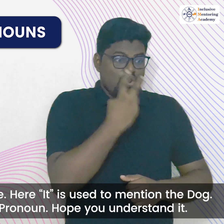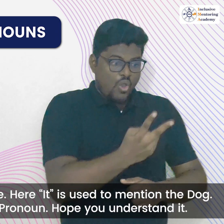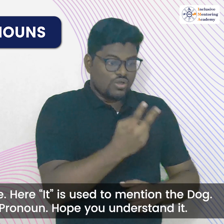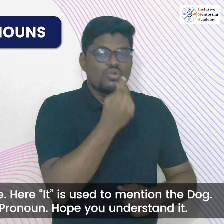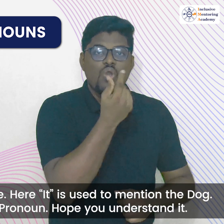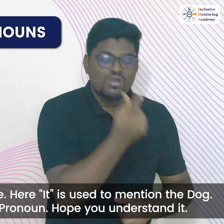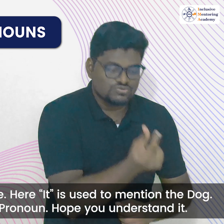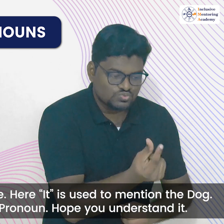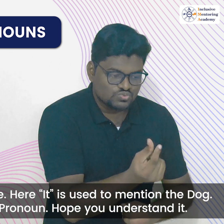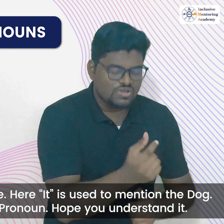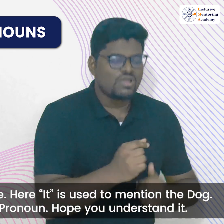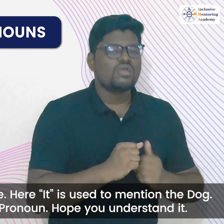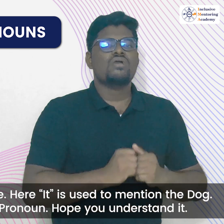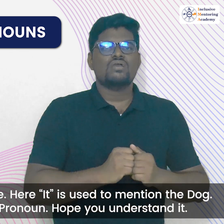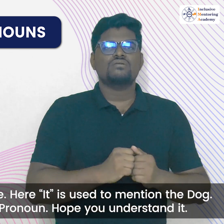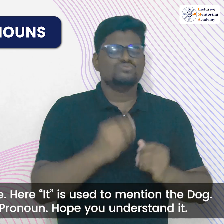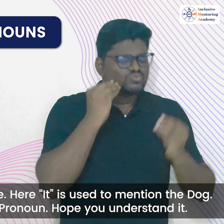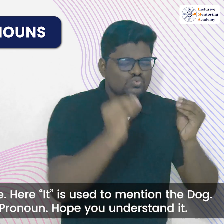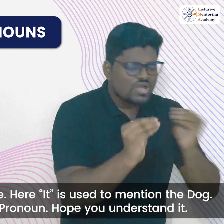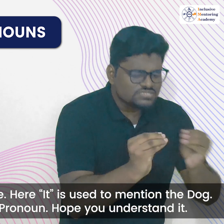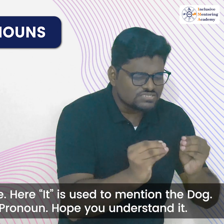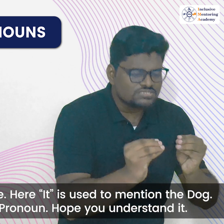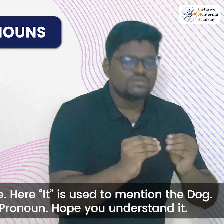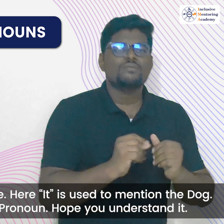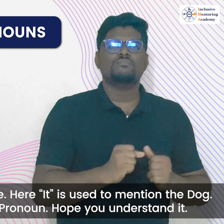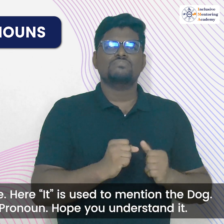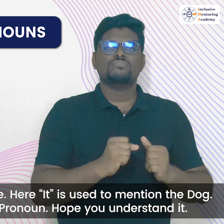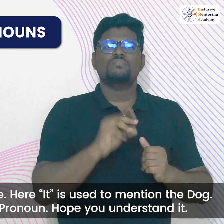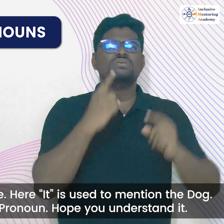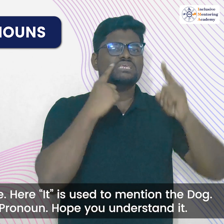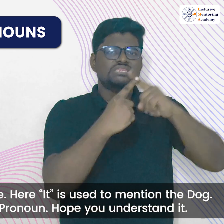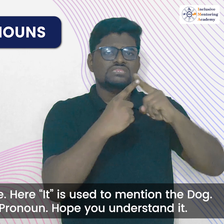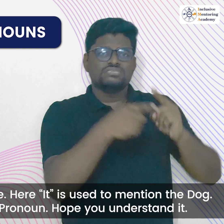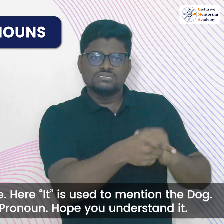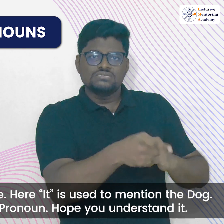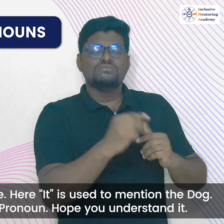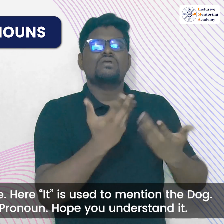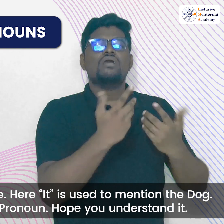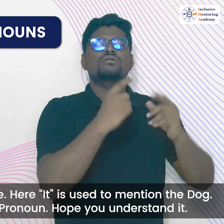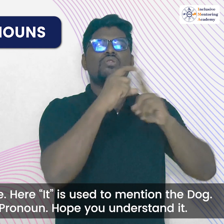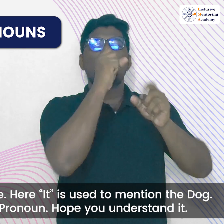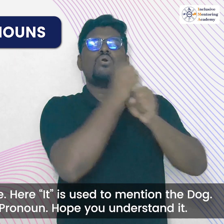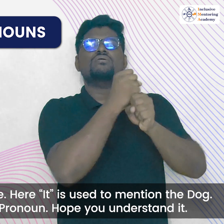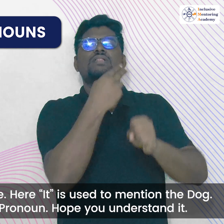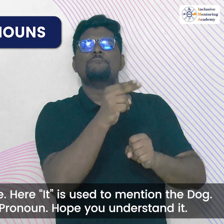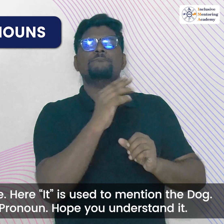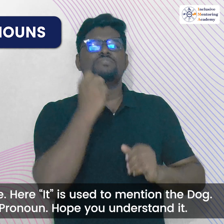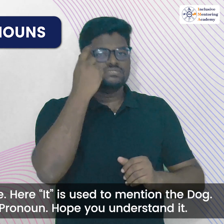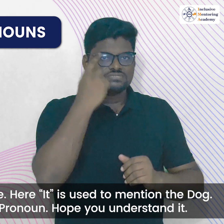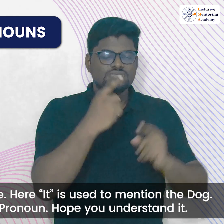Look at the dog. It is so cute. Here, it is used to mention the dog. Dog is a noun